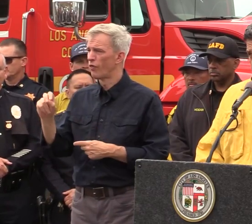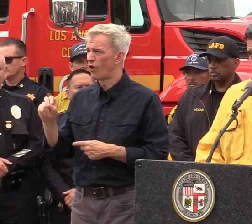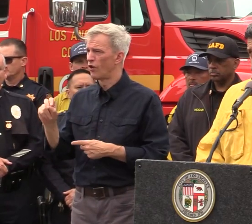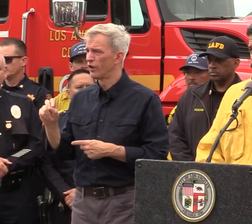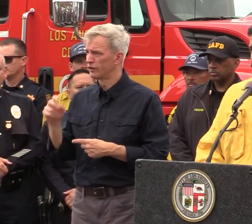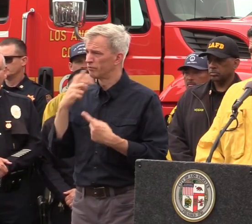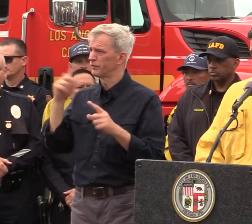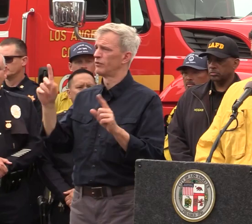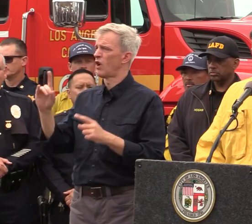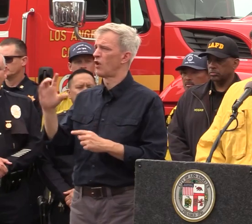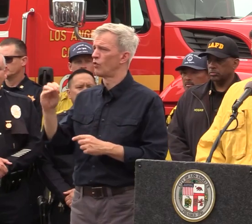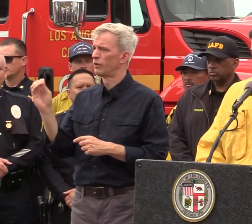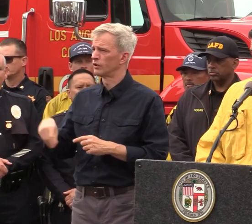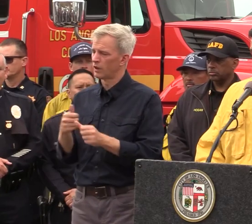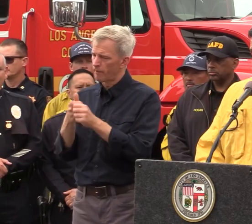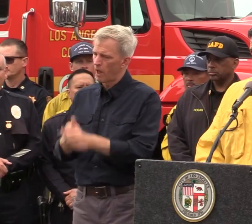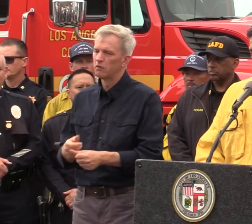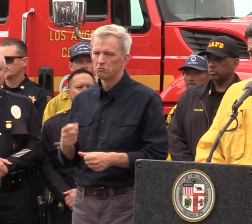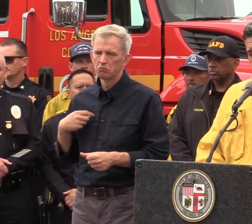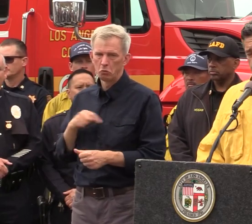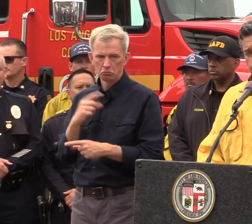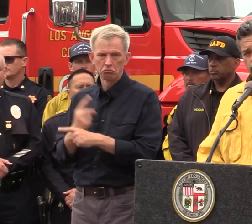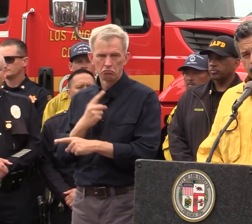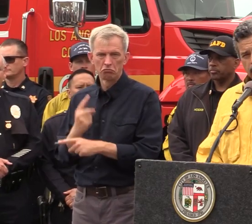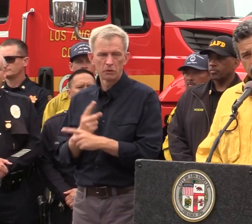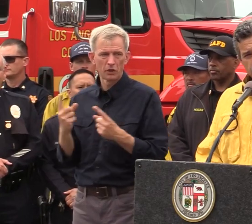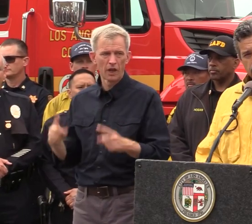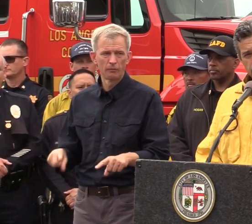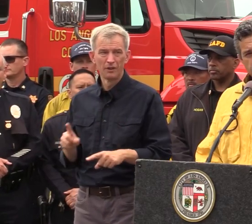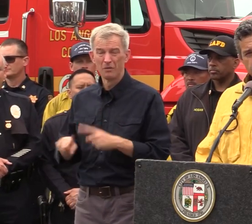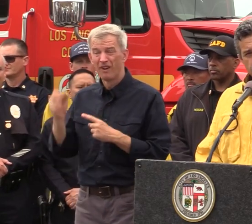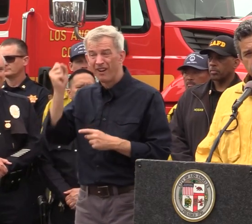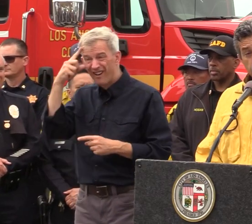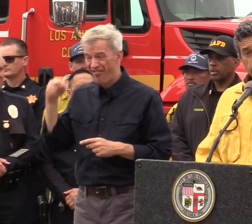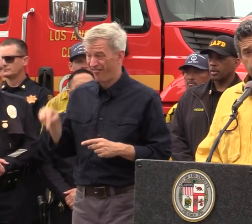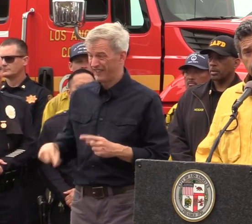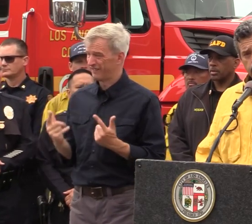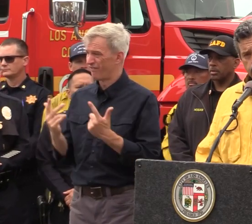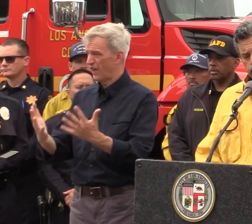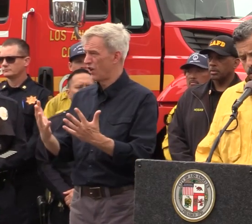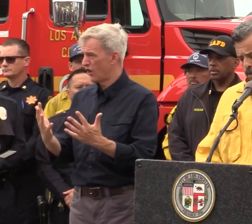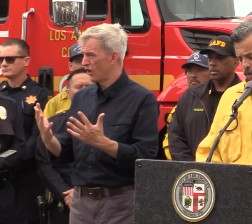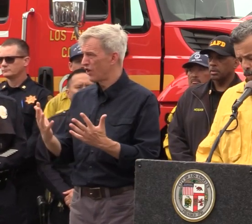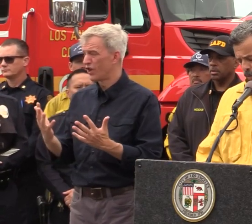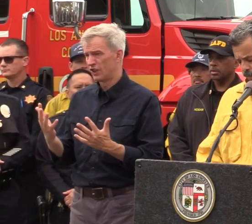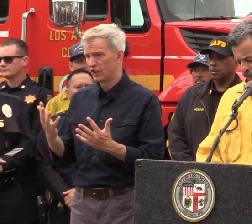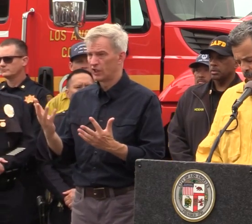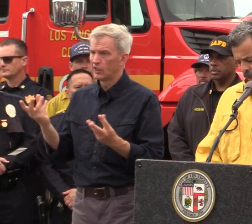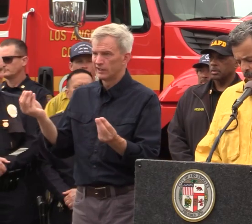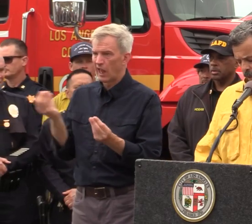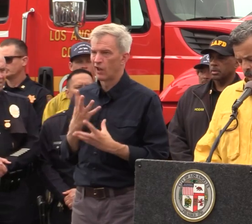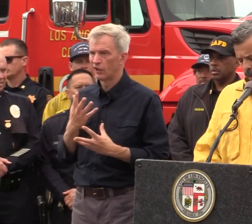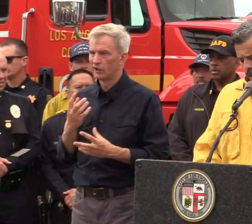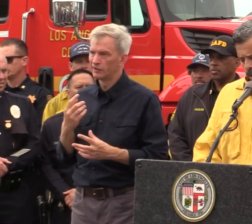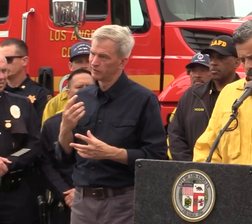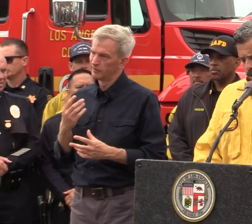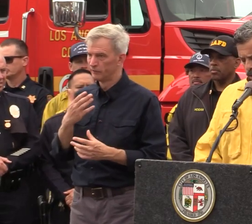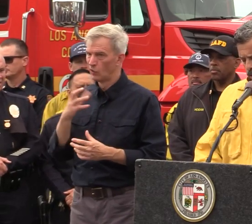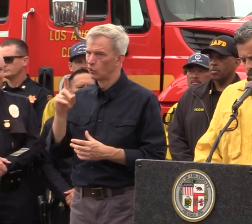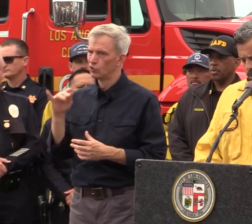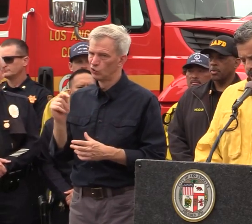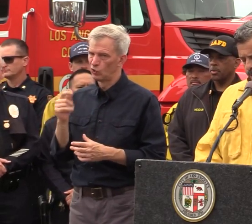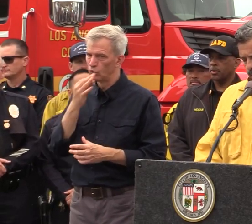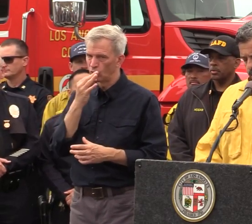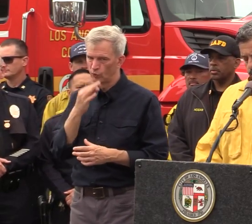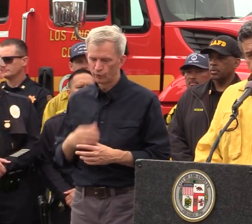100% compliance, which we normally do. But I think this fire tells us it doesn't hurt to comply earlier than usual. Number